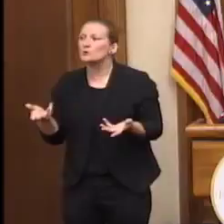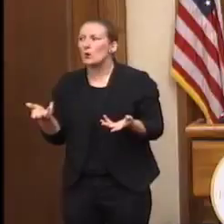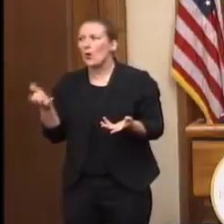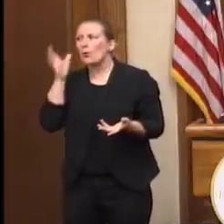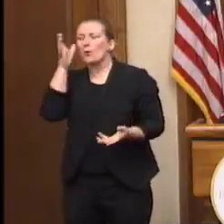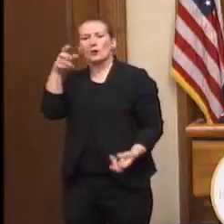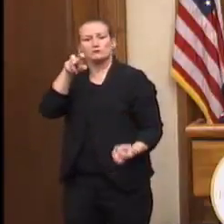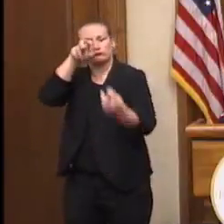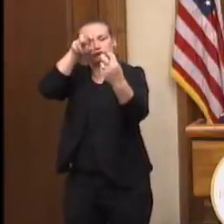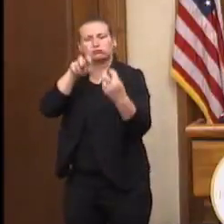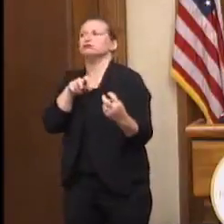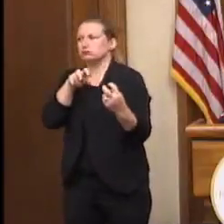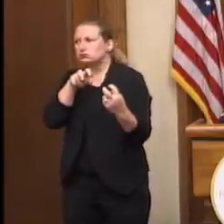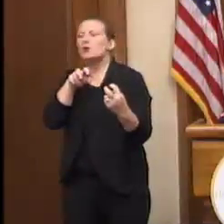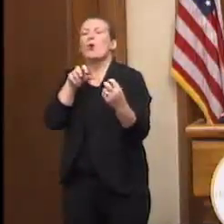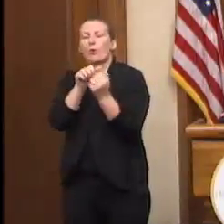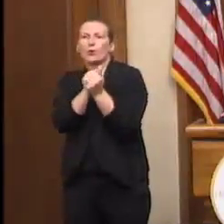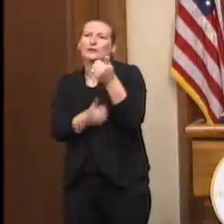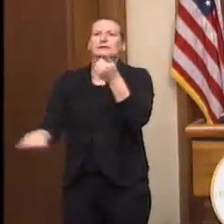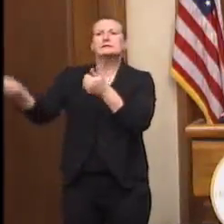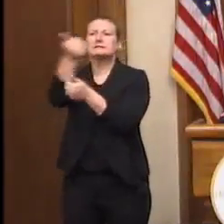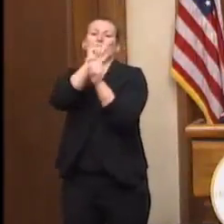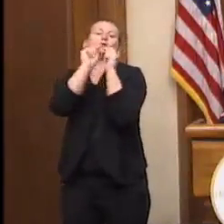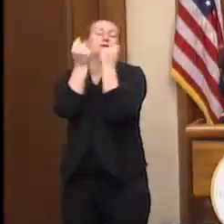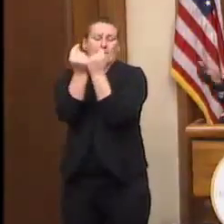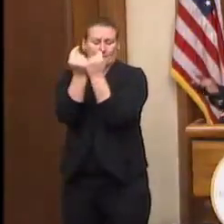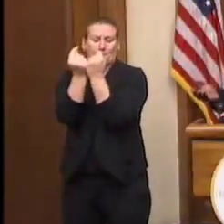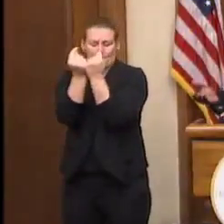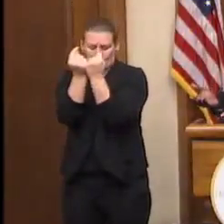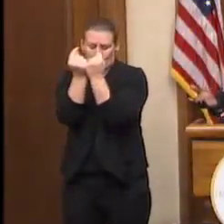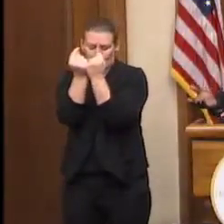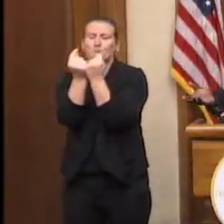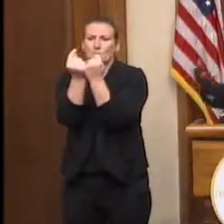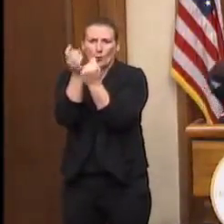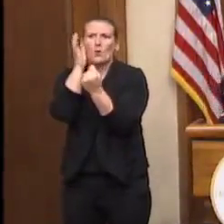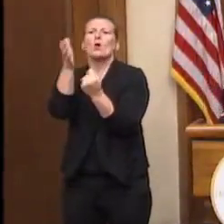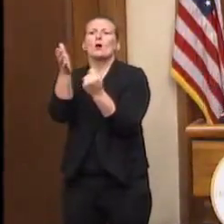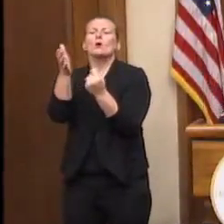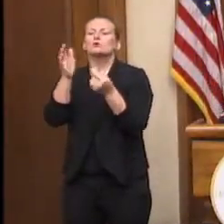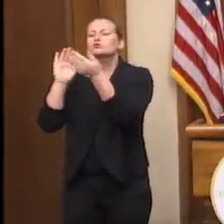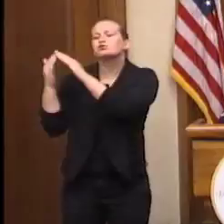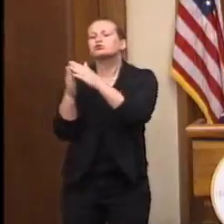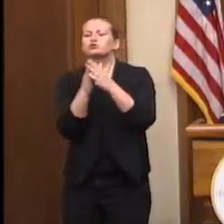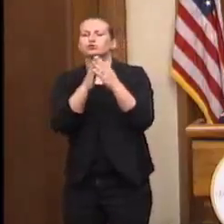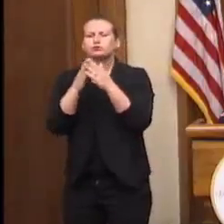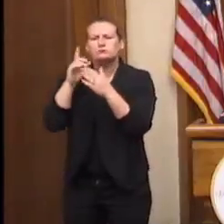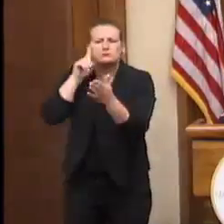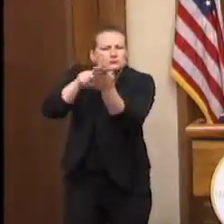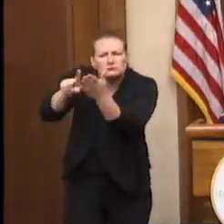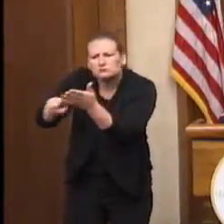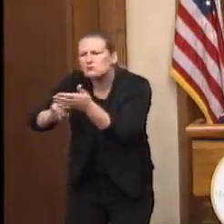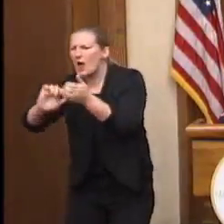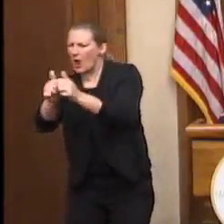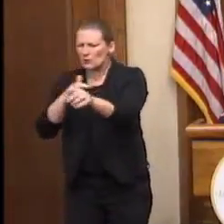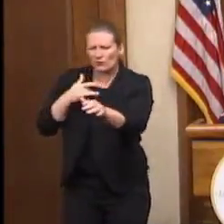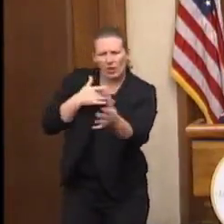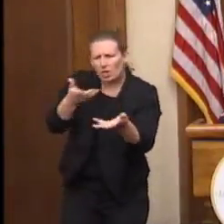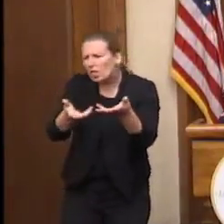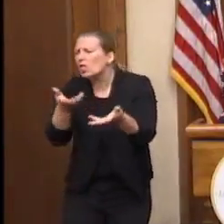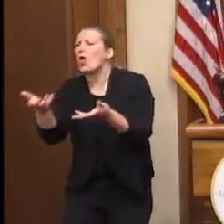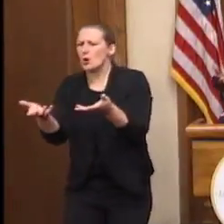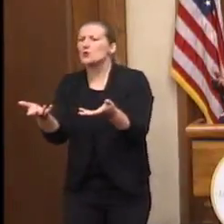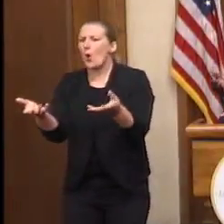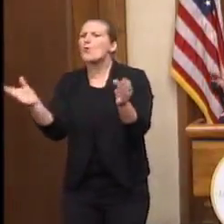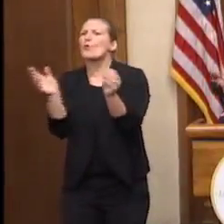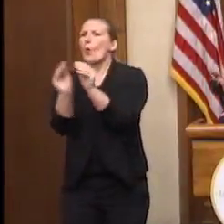we will sit down amongst the senior team. We will also sit down and get neighborhood input on how that worked out. And so we're hoping to have